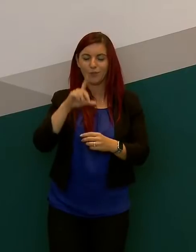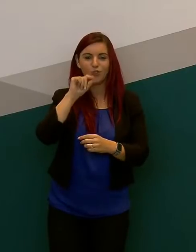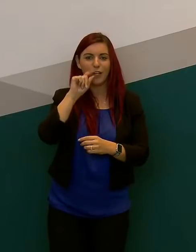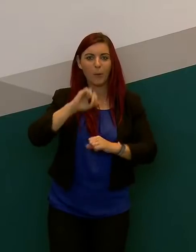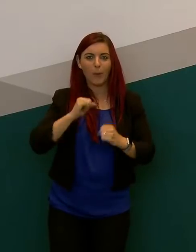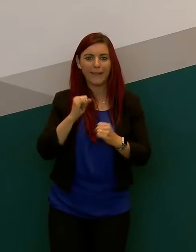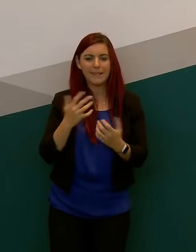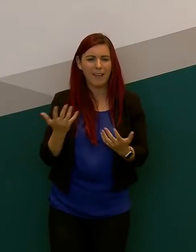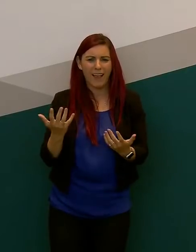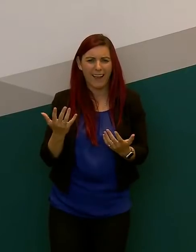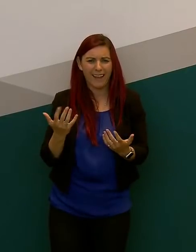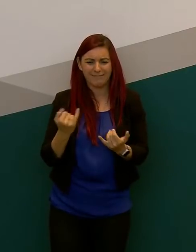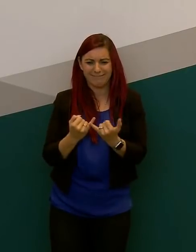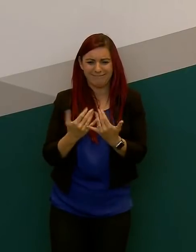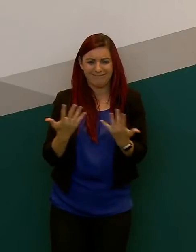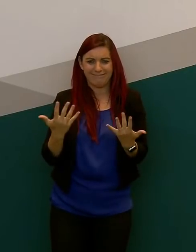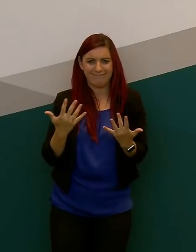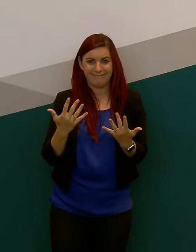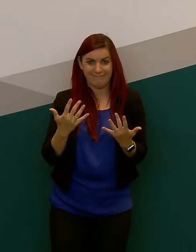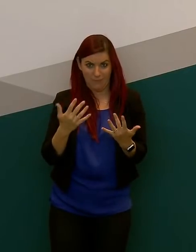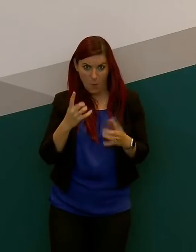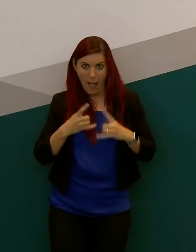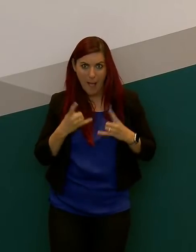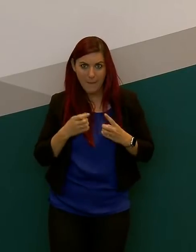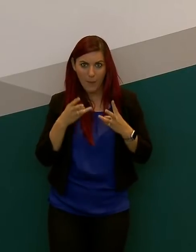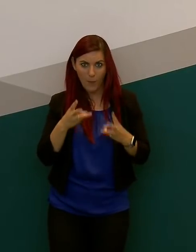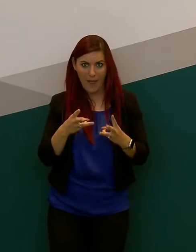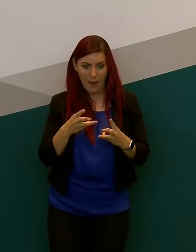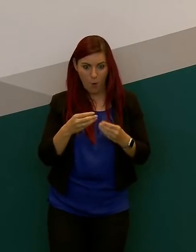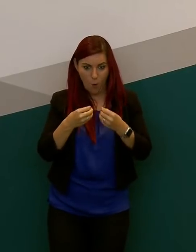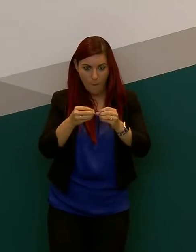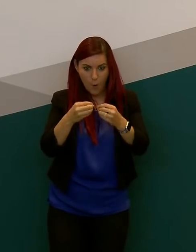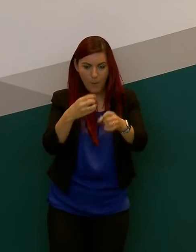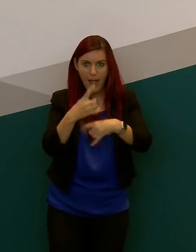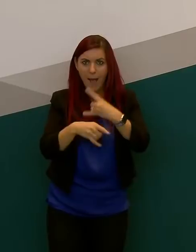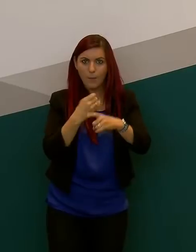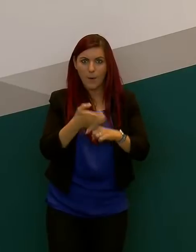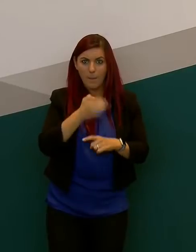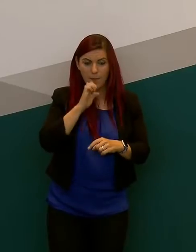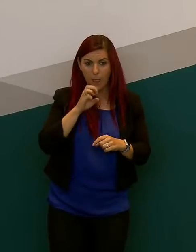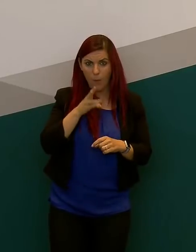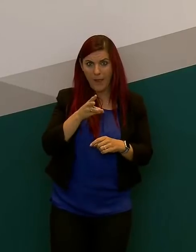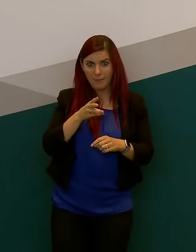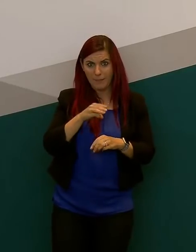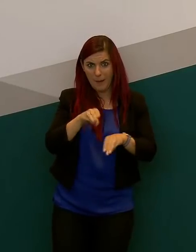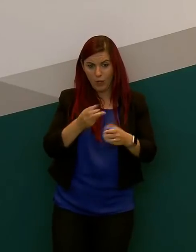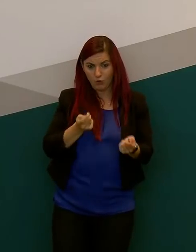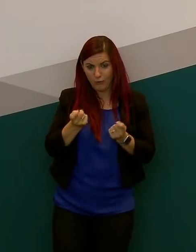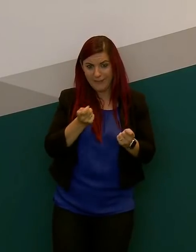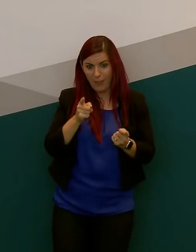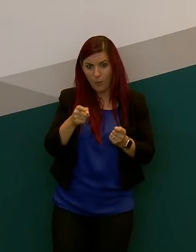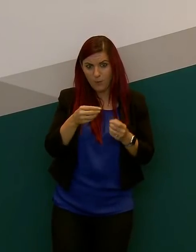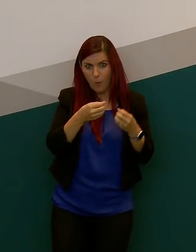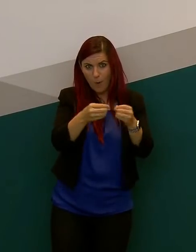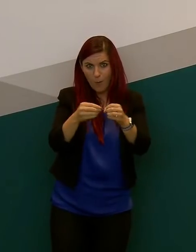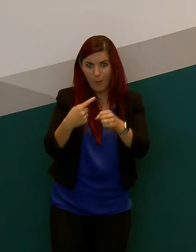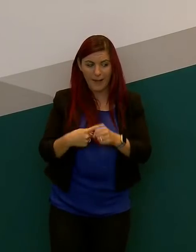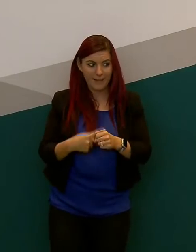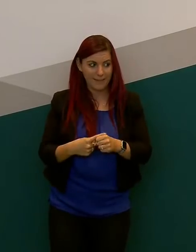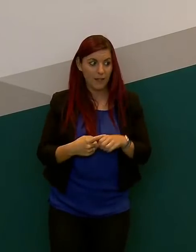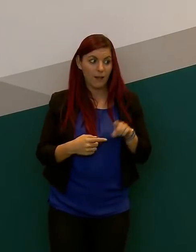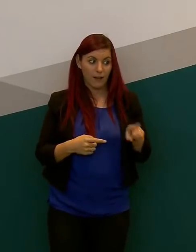substantial meal. Are you happy with the way the pubs reopening has gone and the way some people are treating that reopening? I've